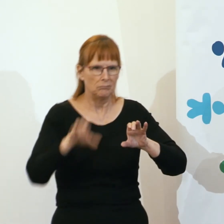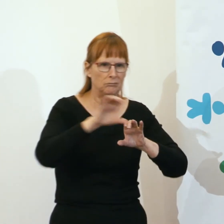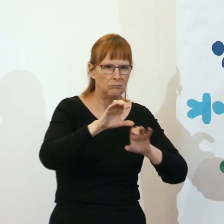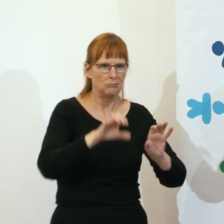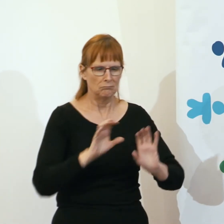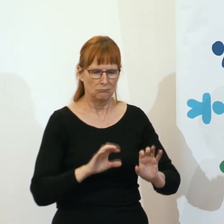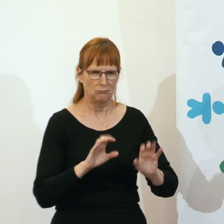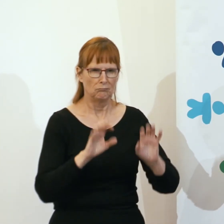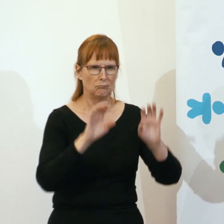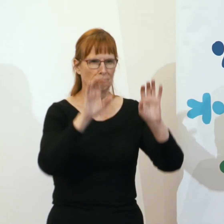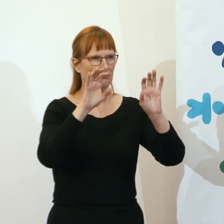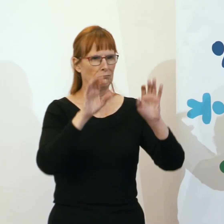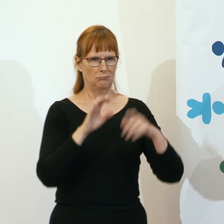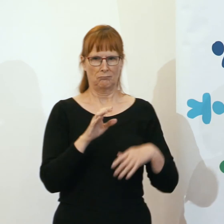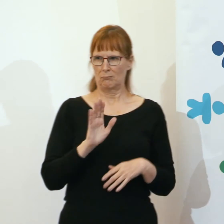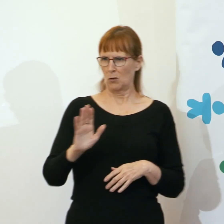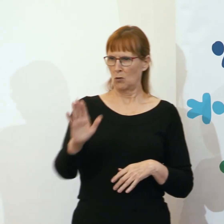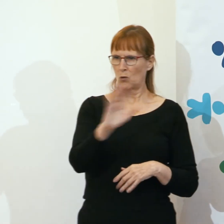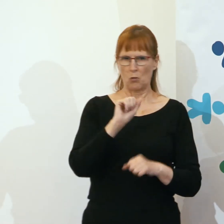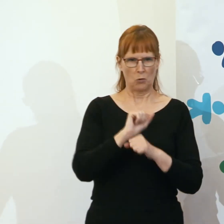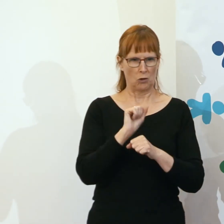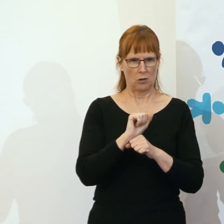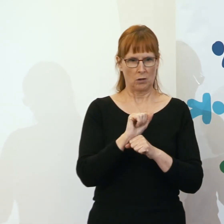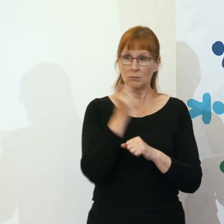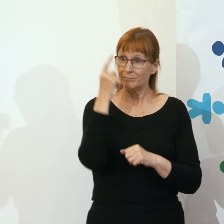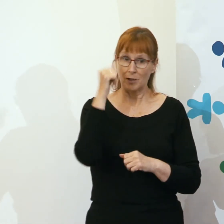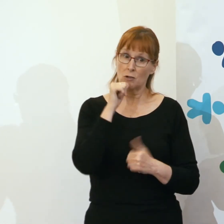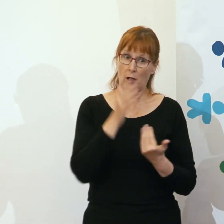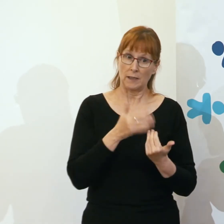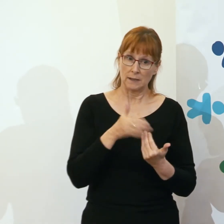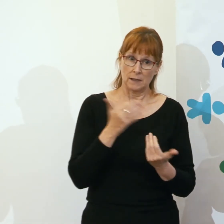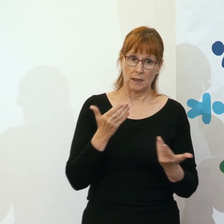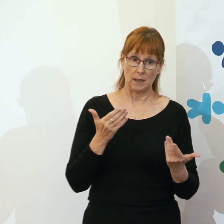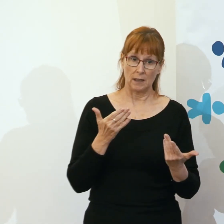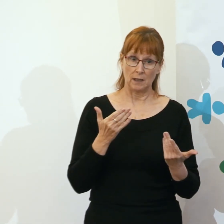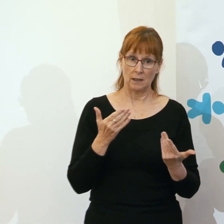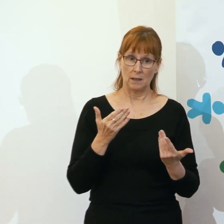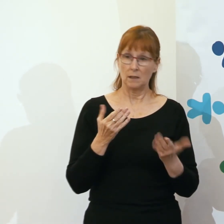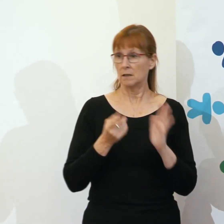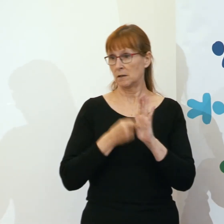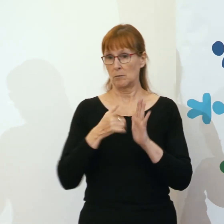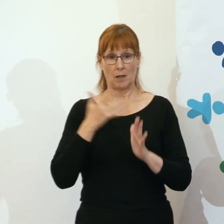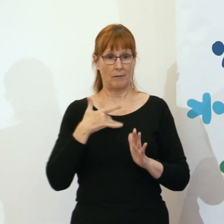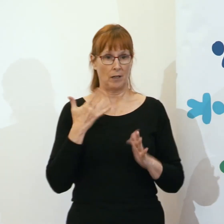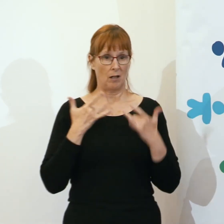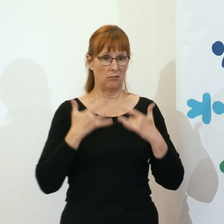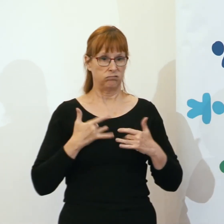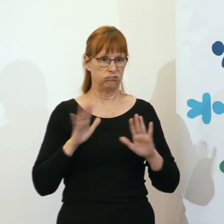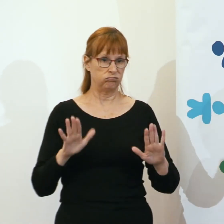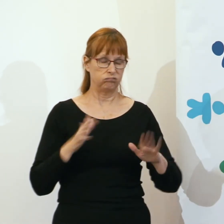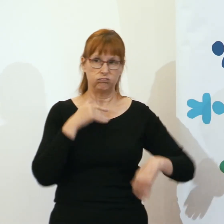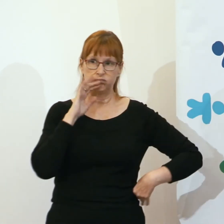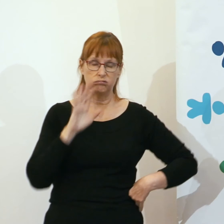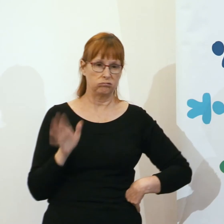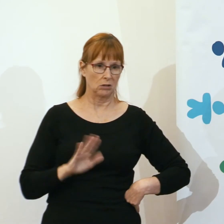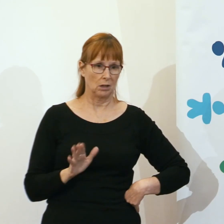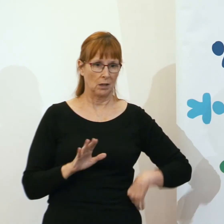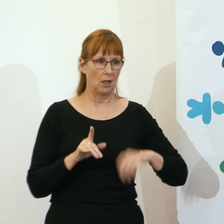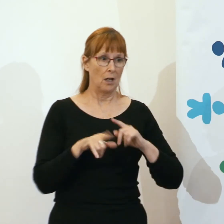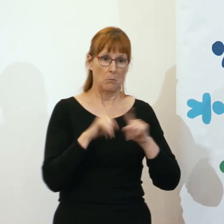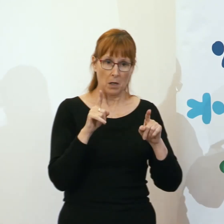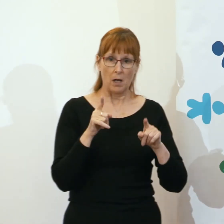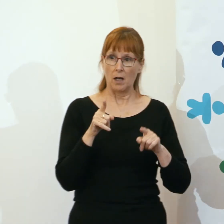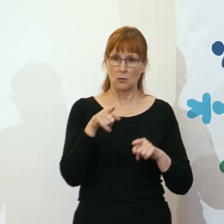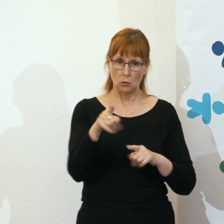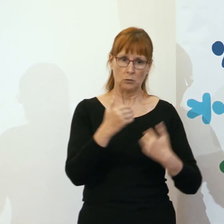our everyday work can be difficult and at times discouraging. As bricklayers,